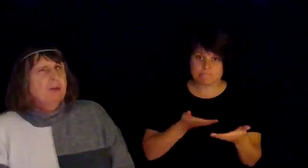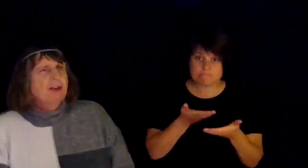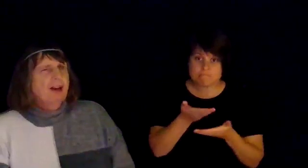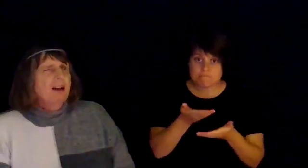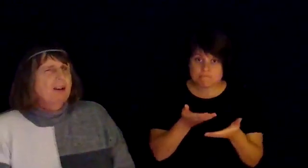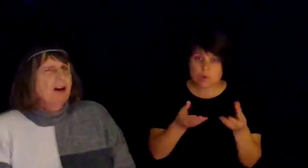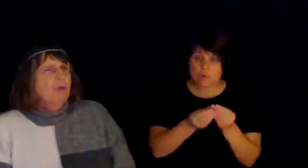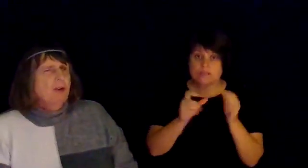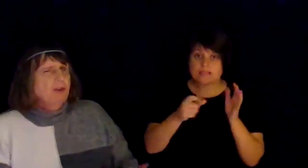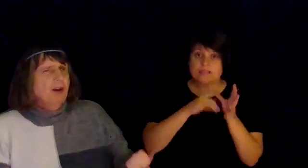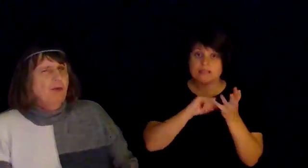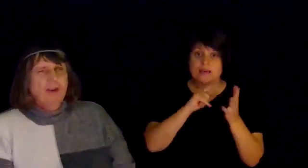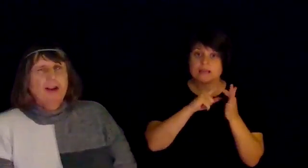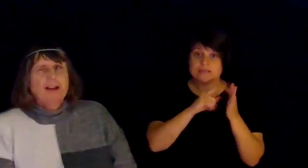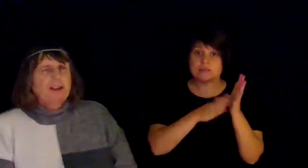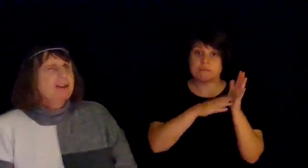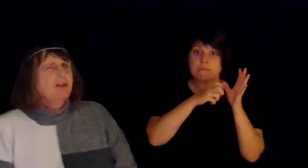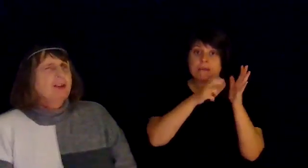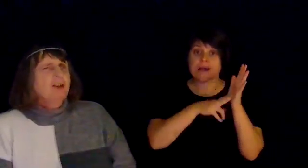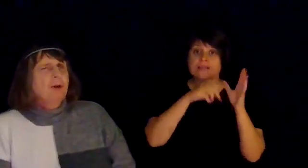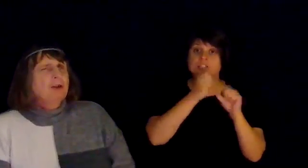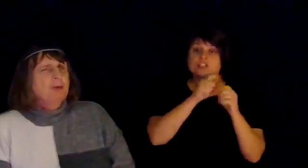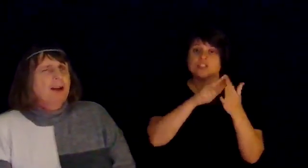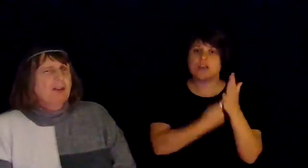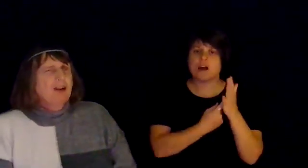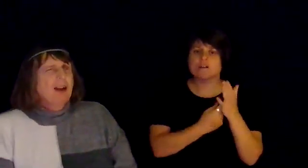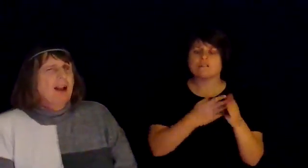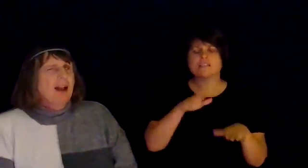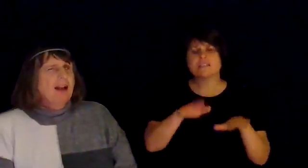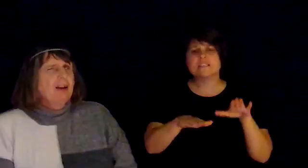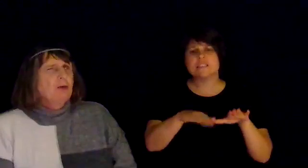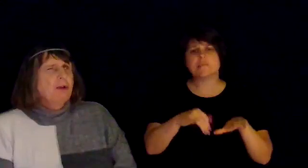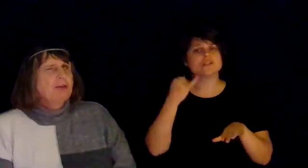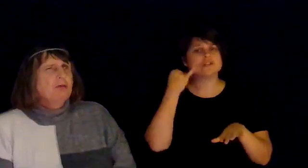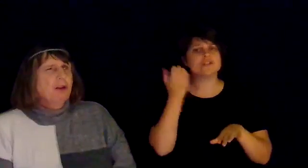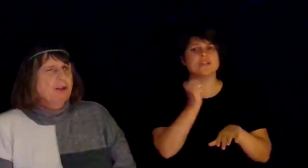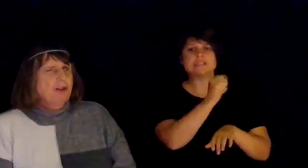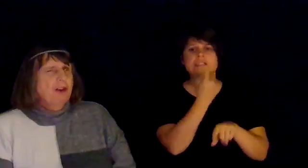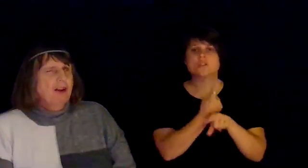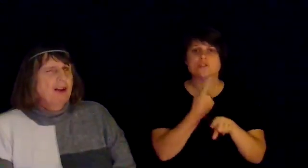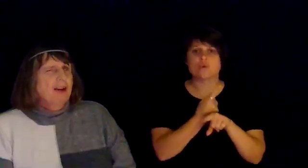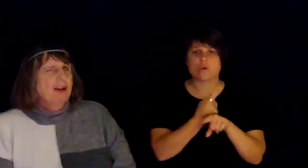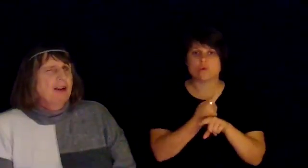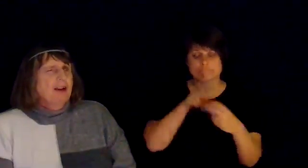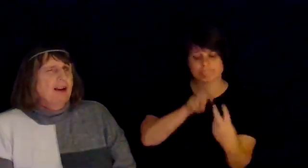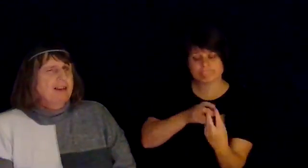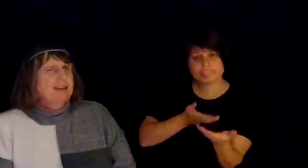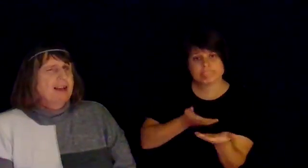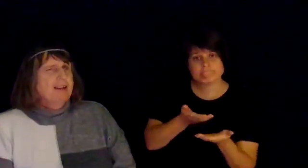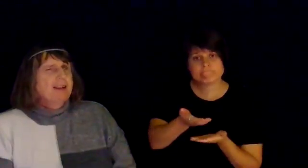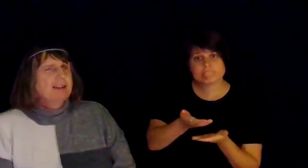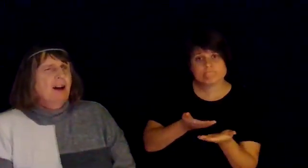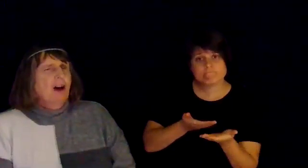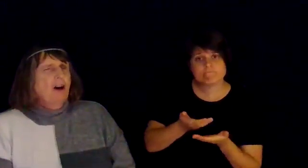manager, similar to what Justin just spoke about, and we wrote